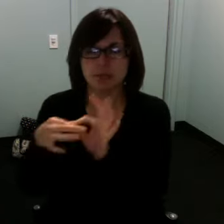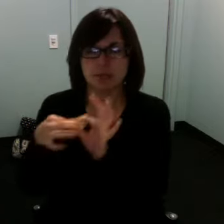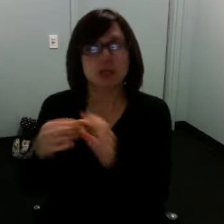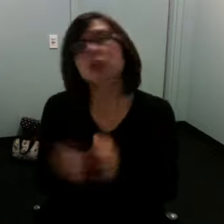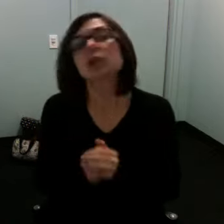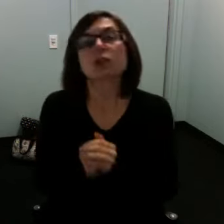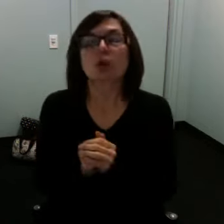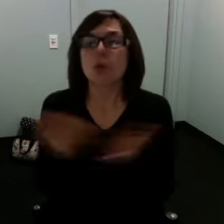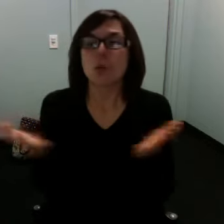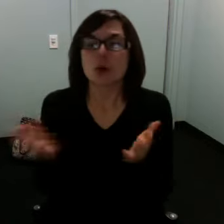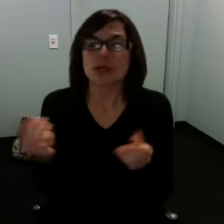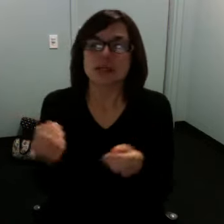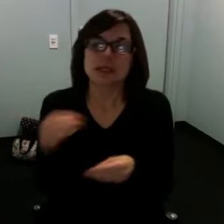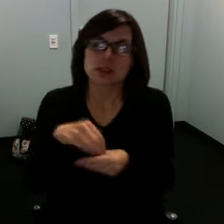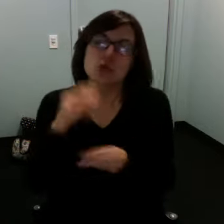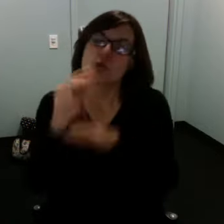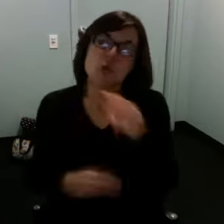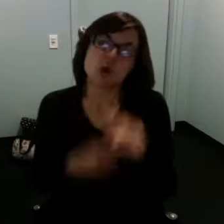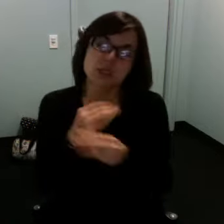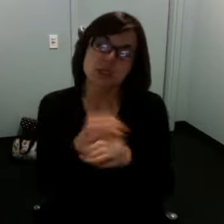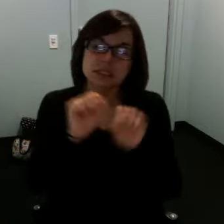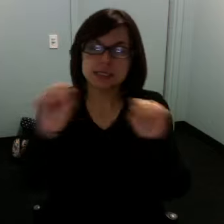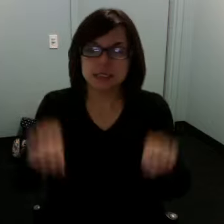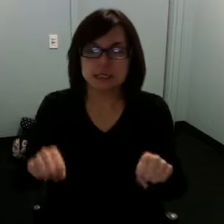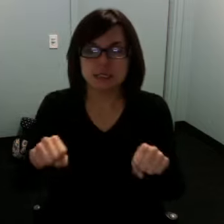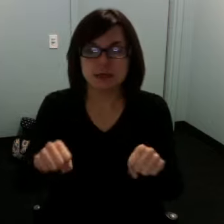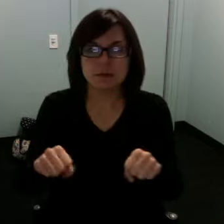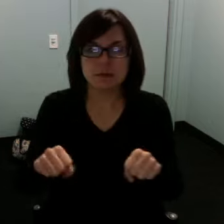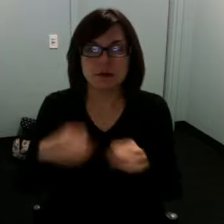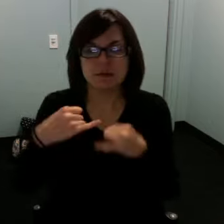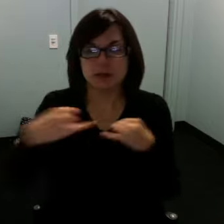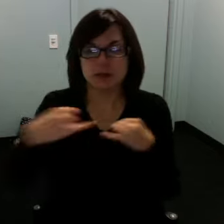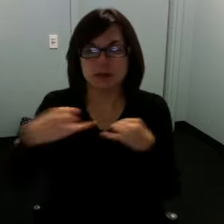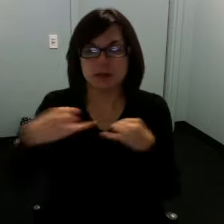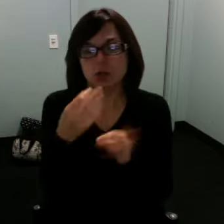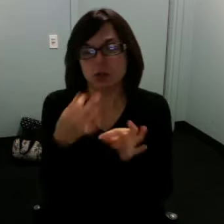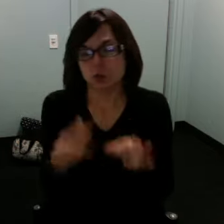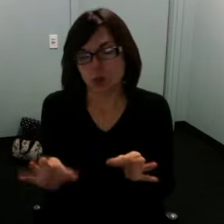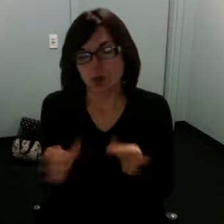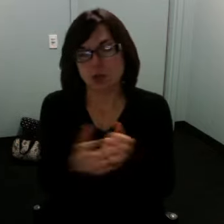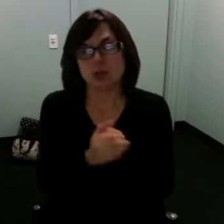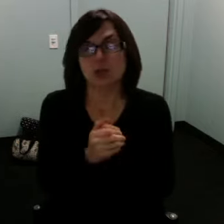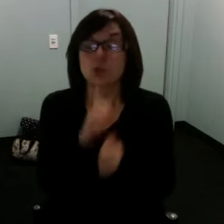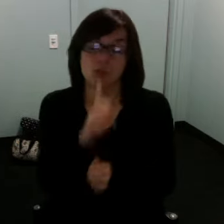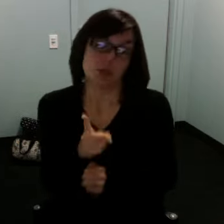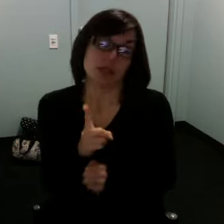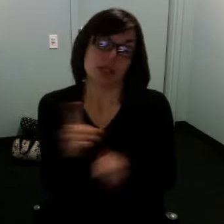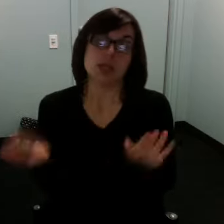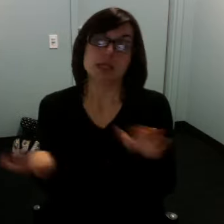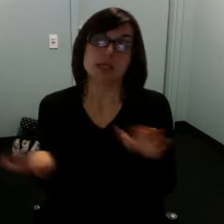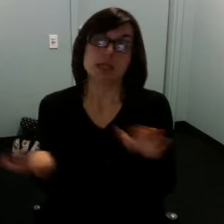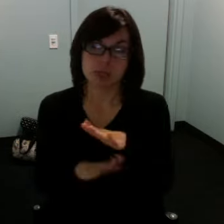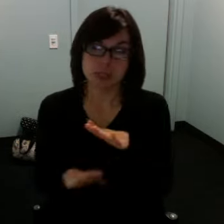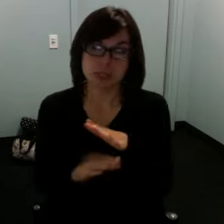system of linear equations? Well, it's actually basic, and it is this. A set of two